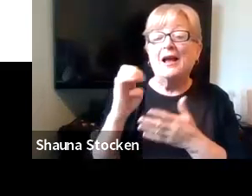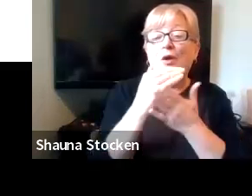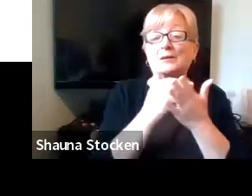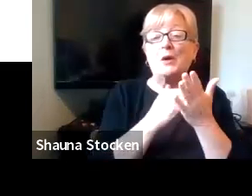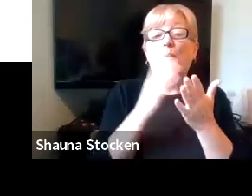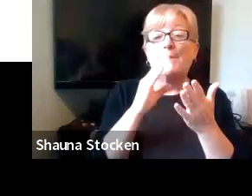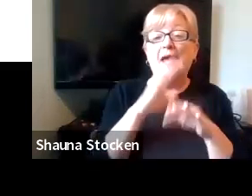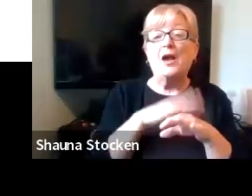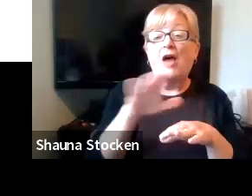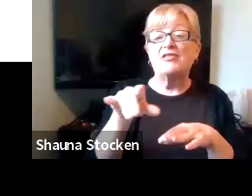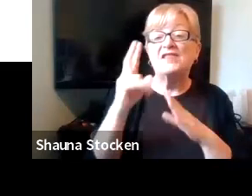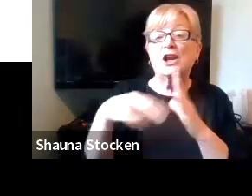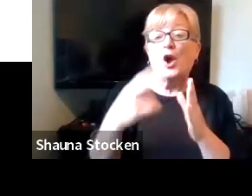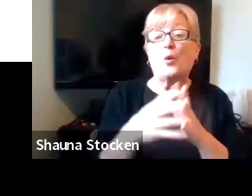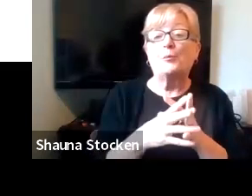video.